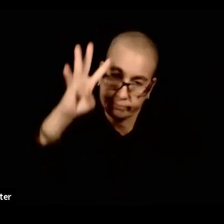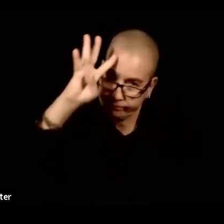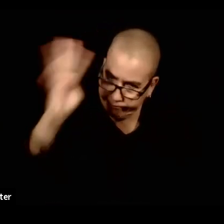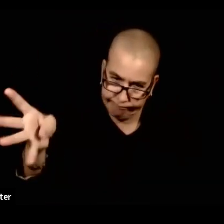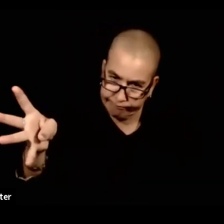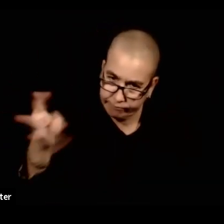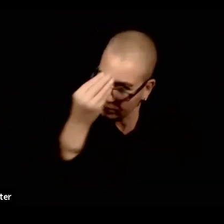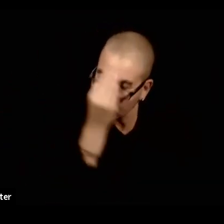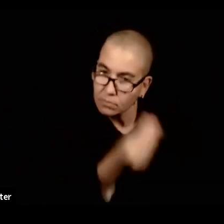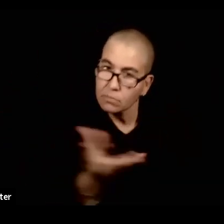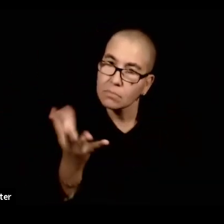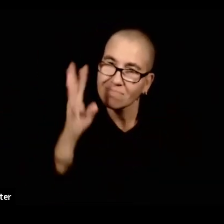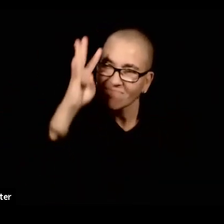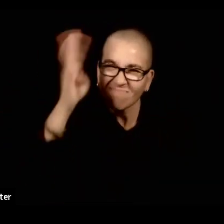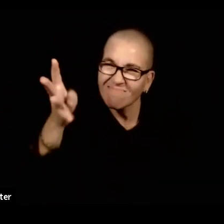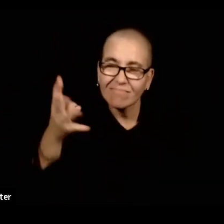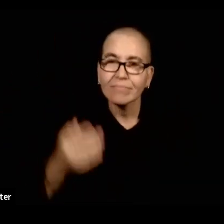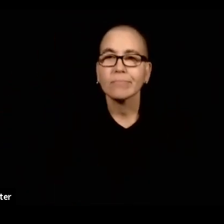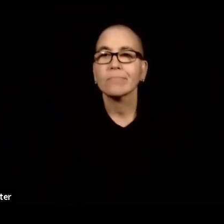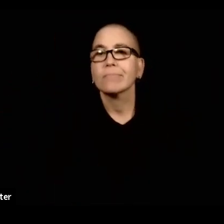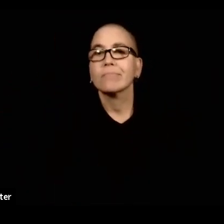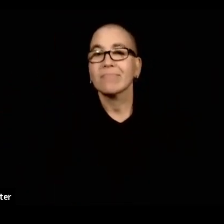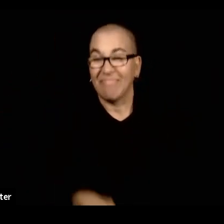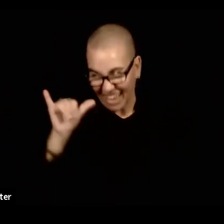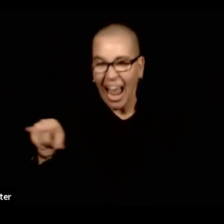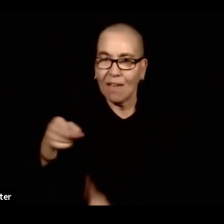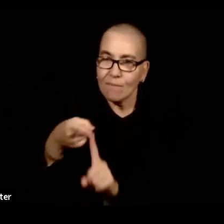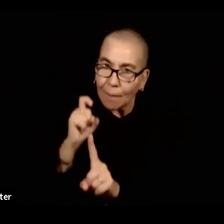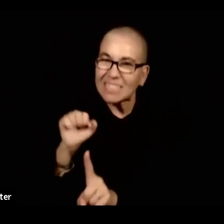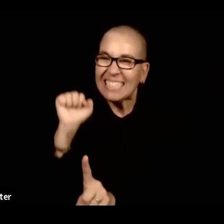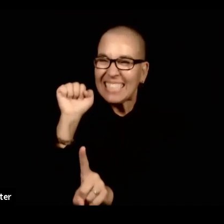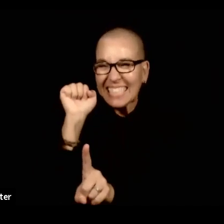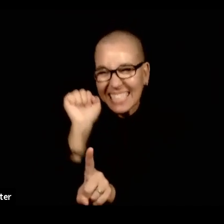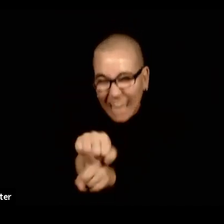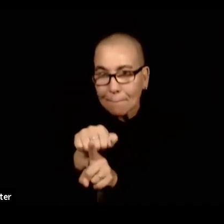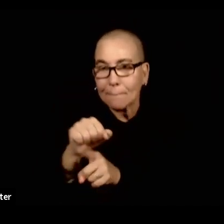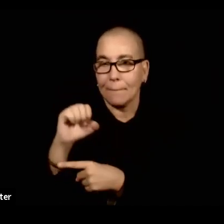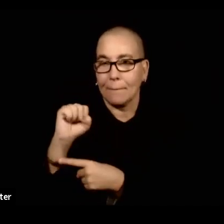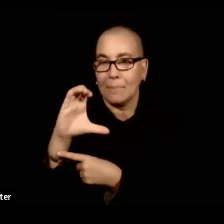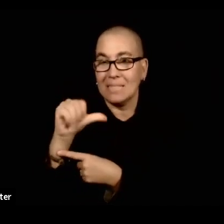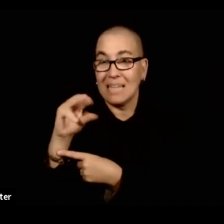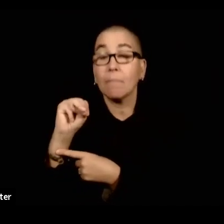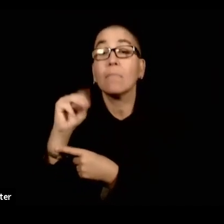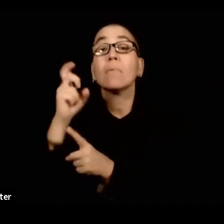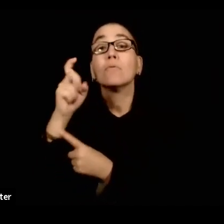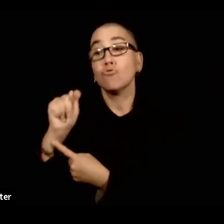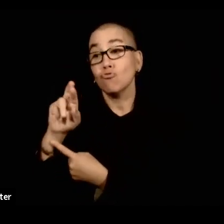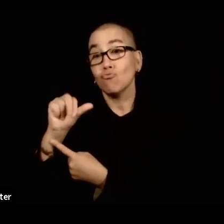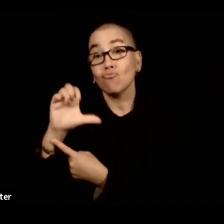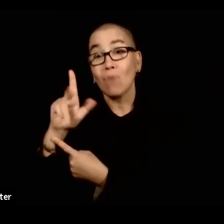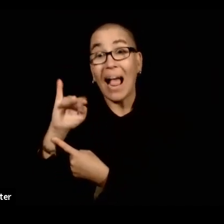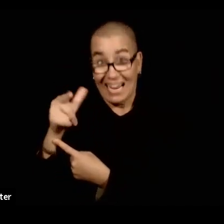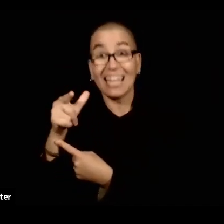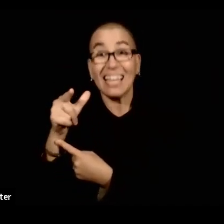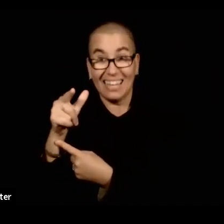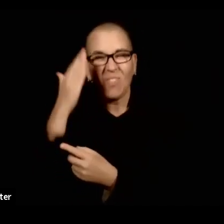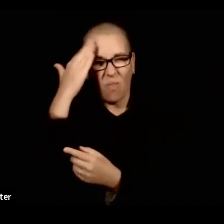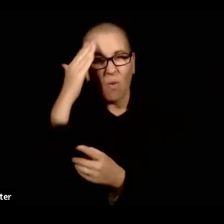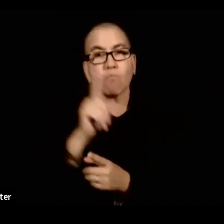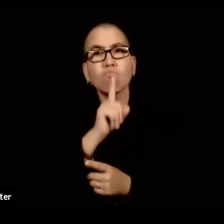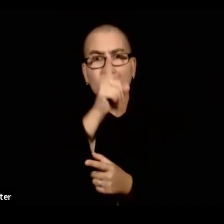to contact tracing. If you have been exposed to COVID-19, a public health worker will first